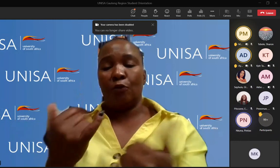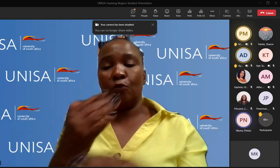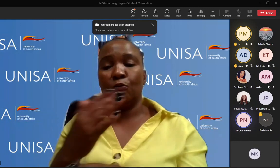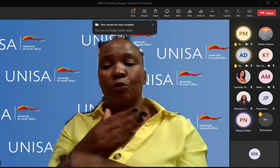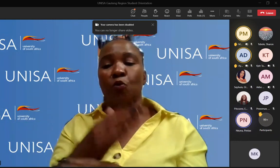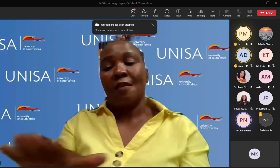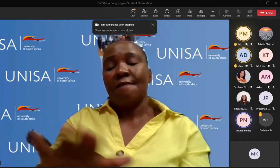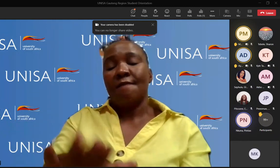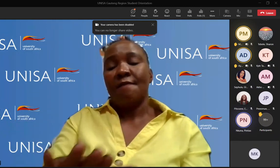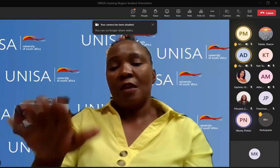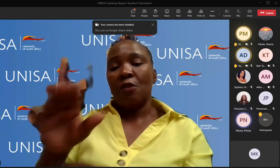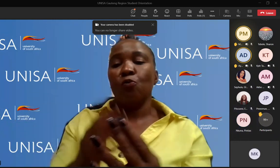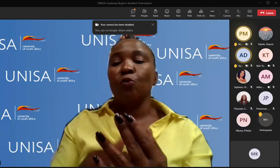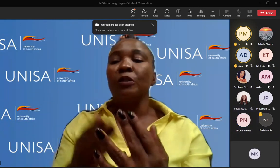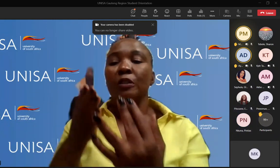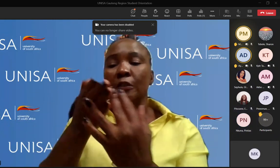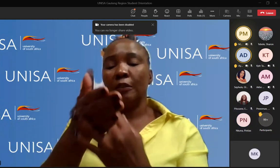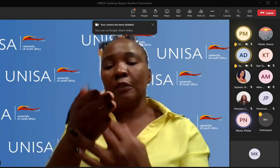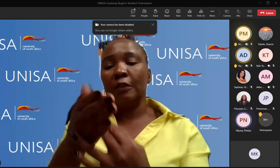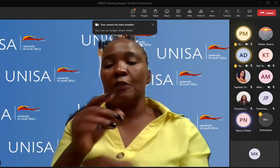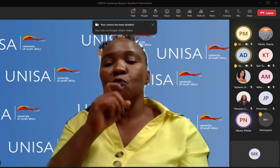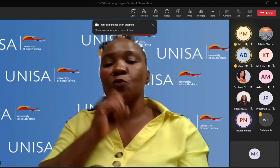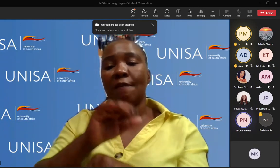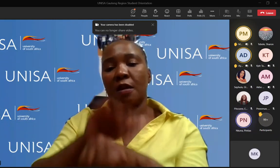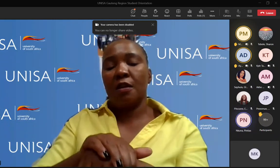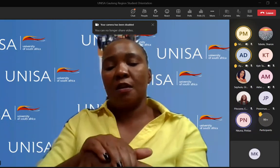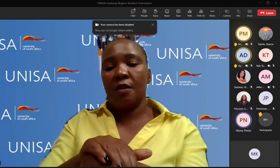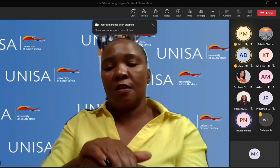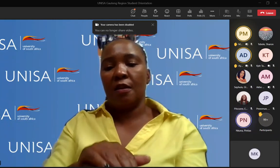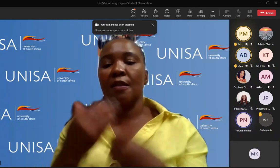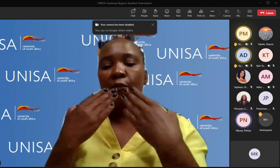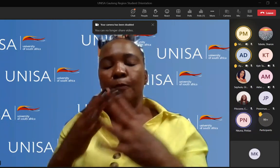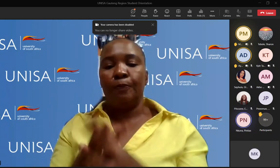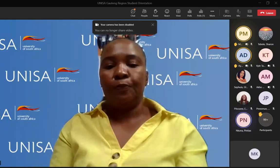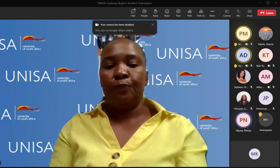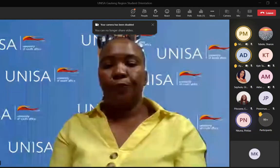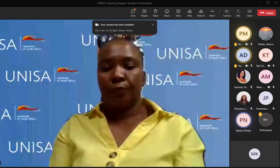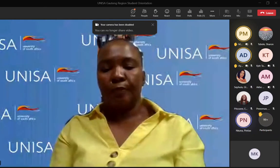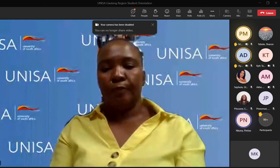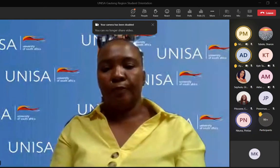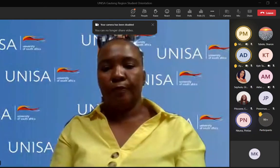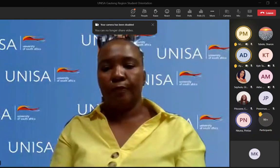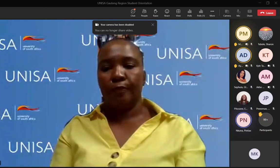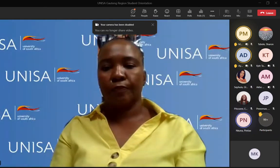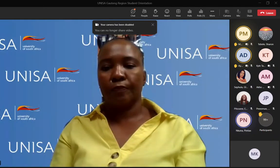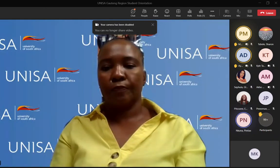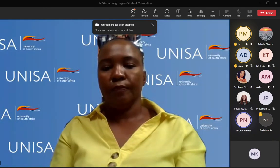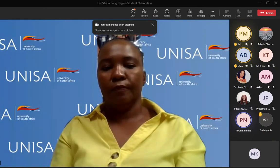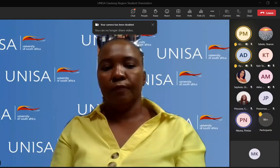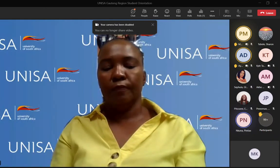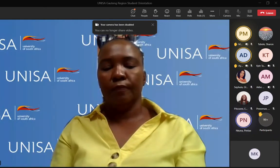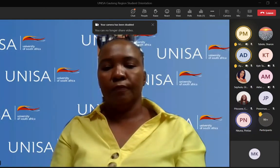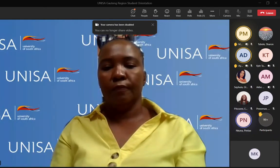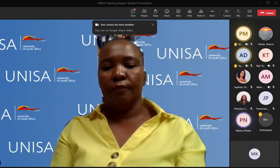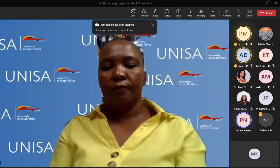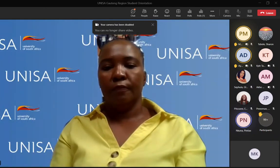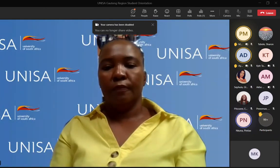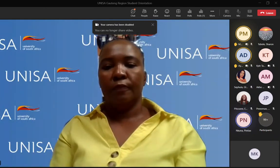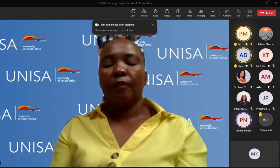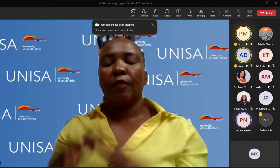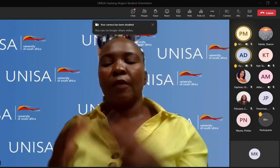then the same is a disabilities are friendly thank you right thank you so much um